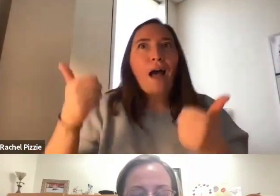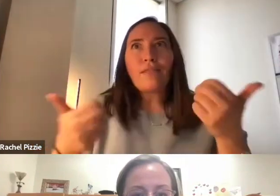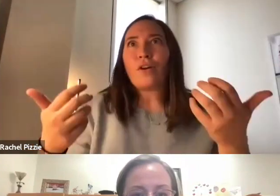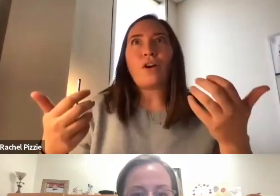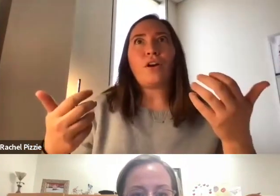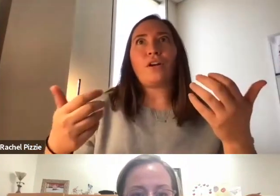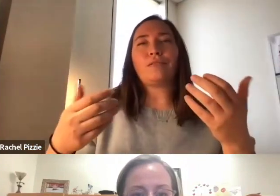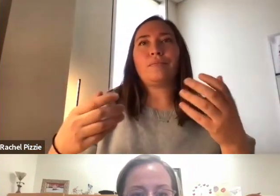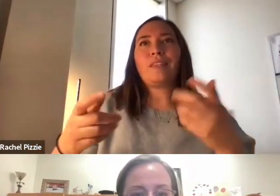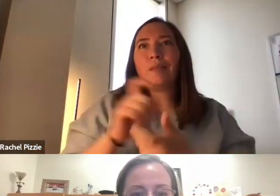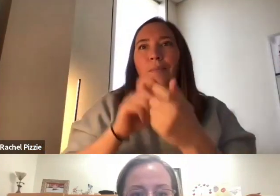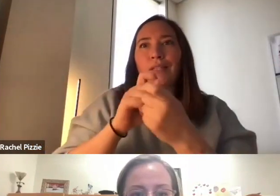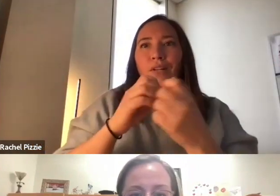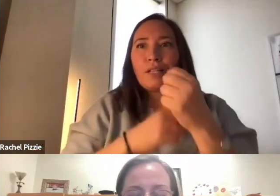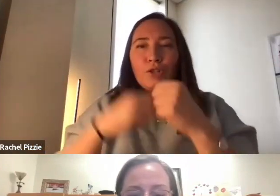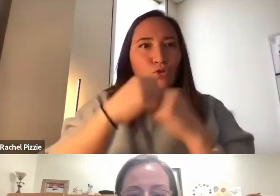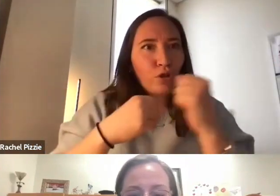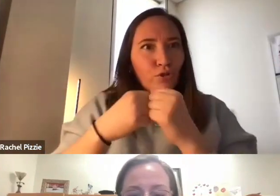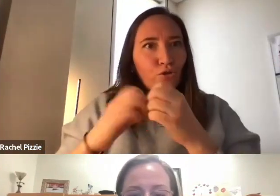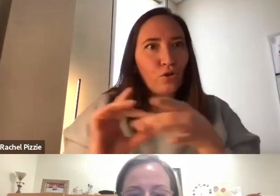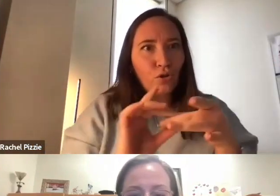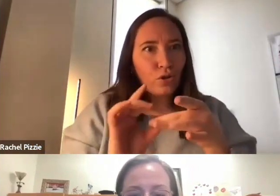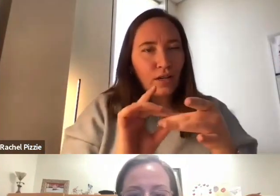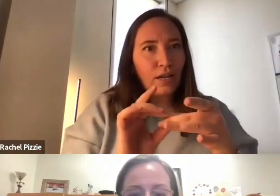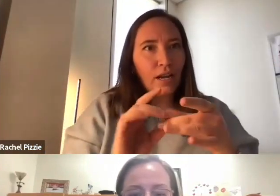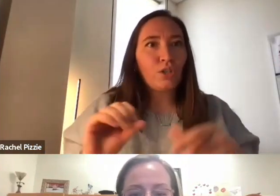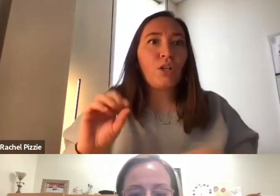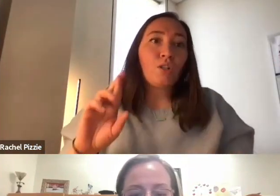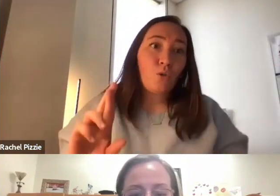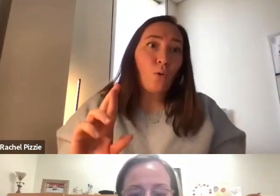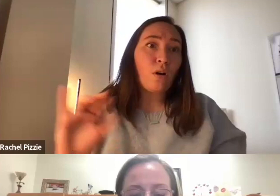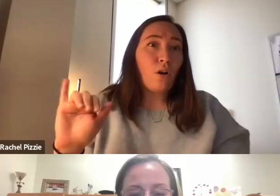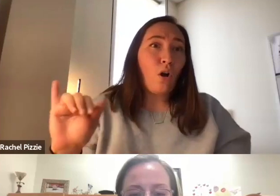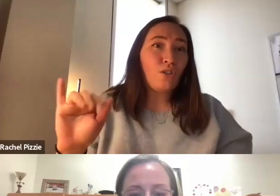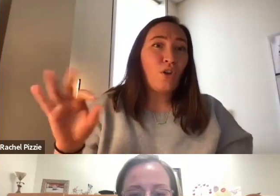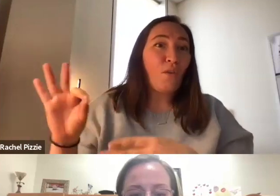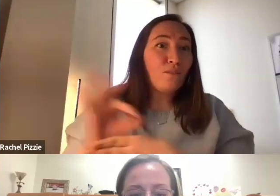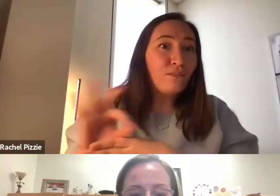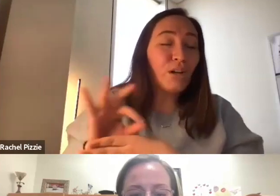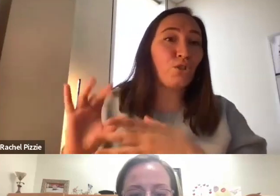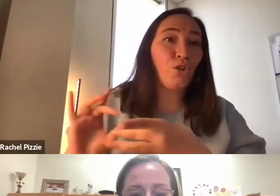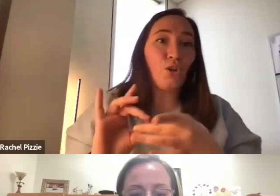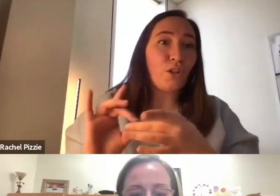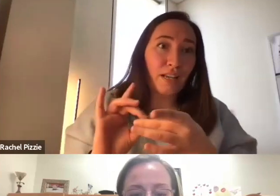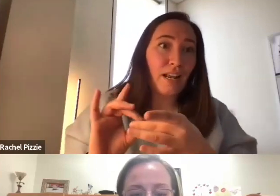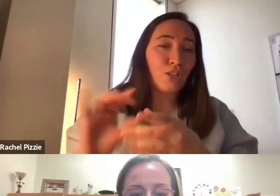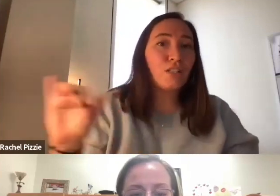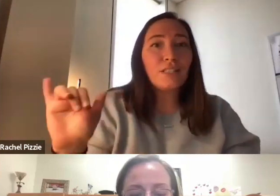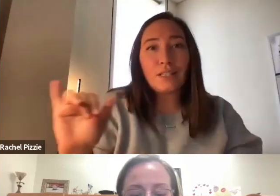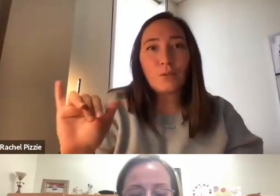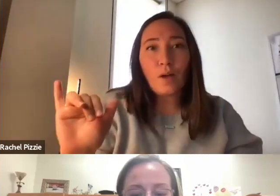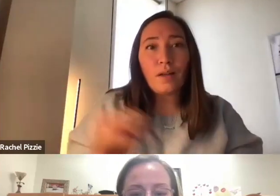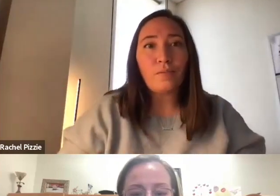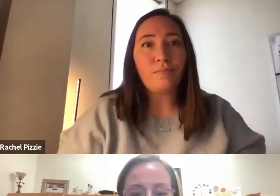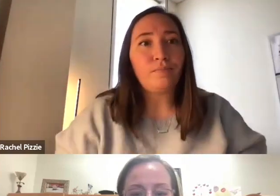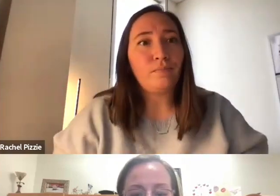IFG. And specific structural correlations or also any